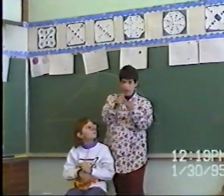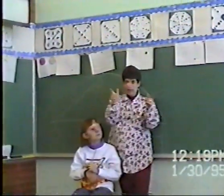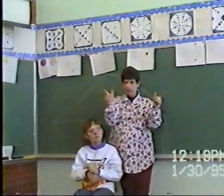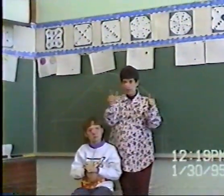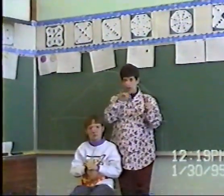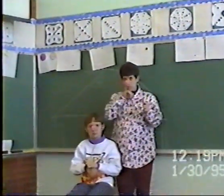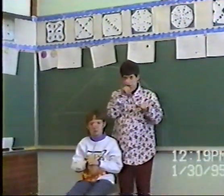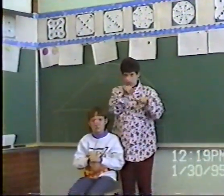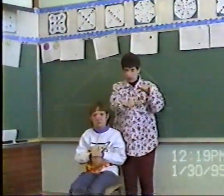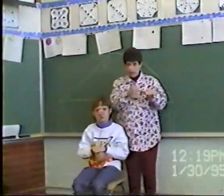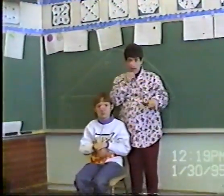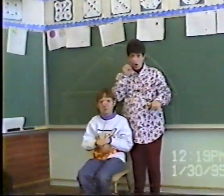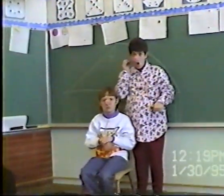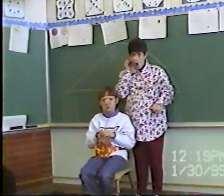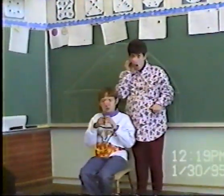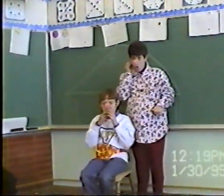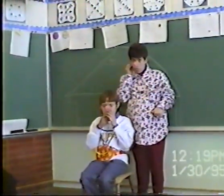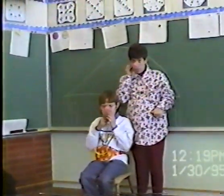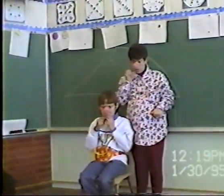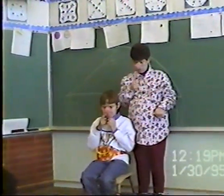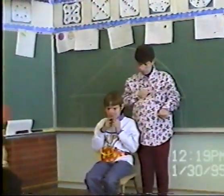This little pig stayed home.